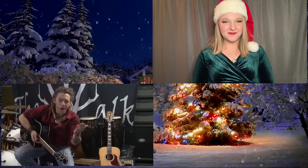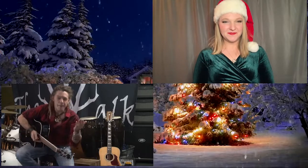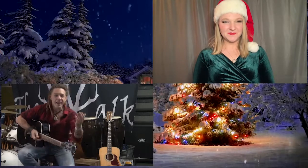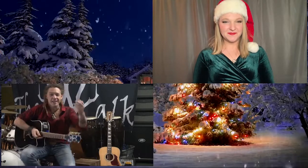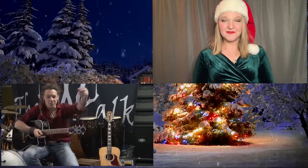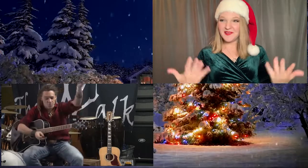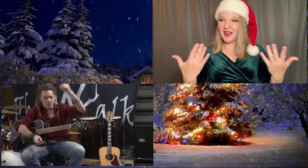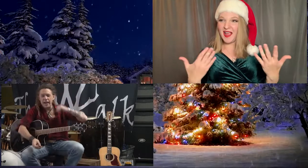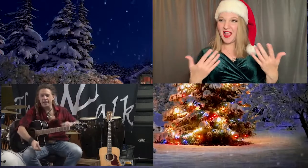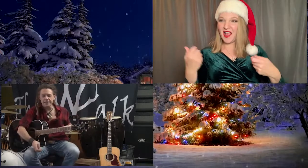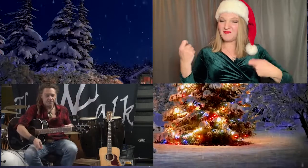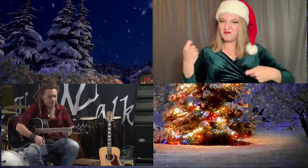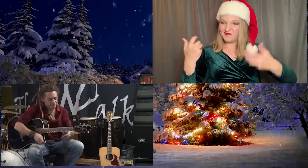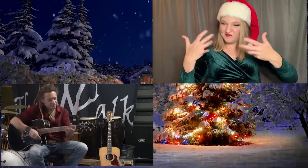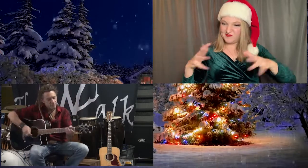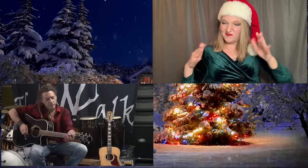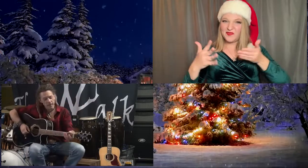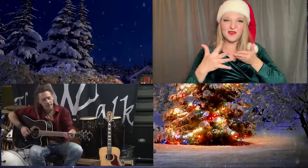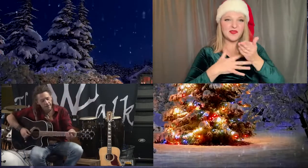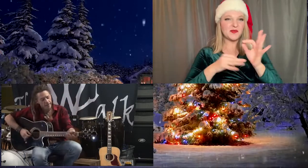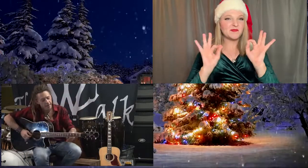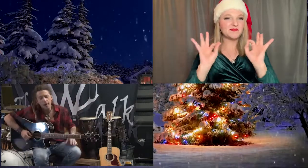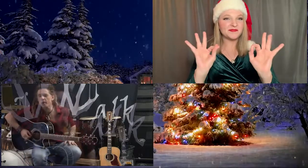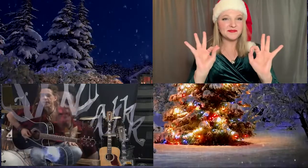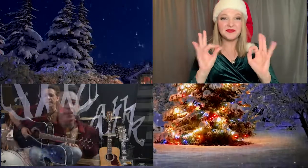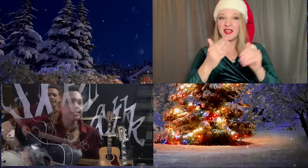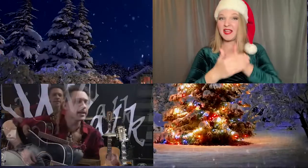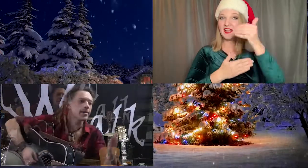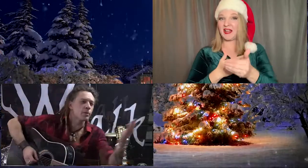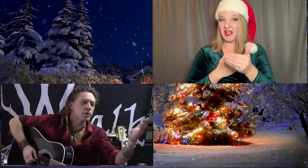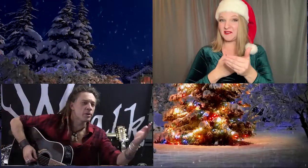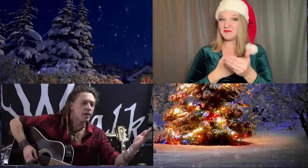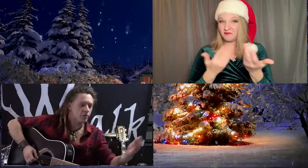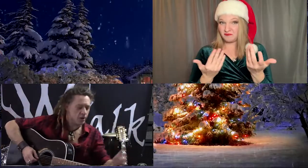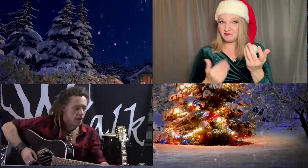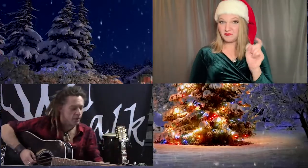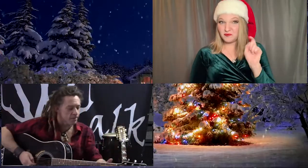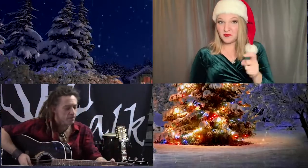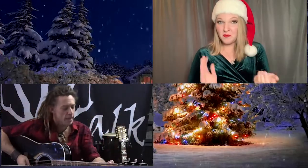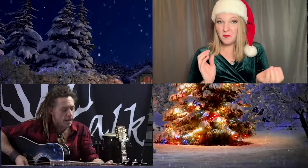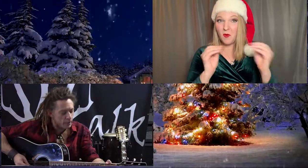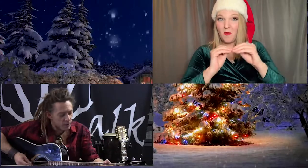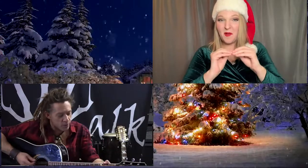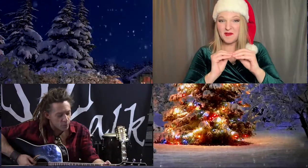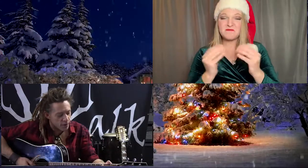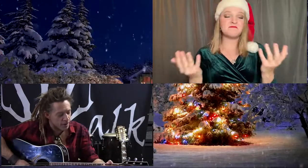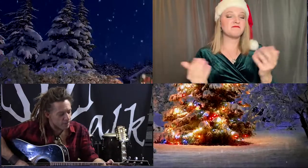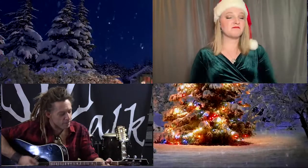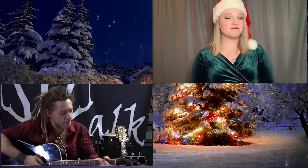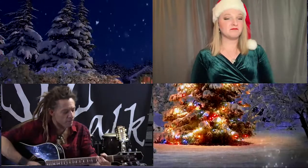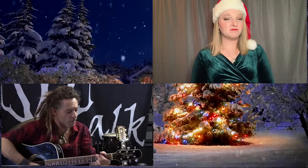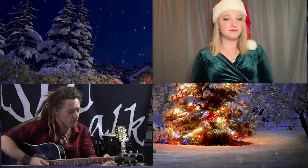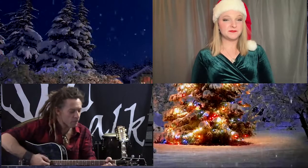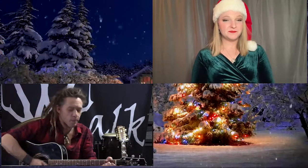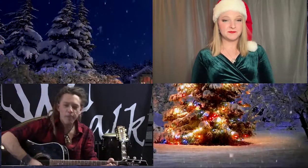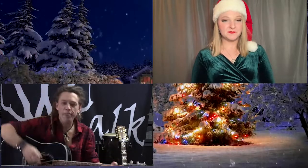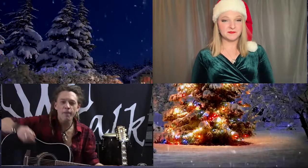yeah. Oh, I made it through that. Okay, let's sing another one together, shall we? How about this one here?